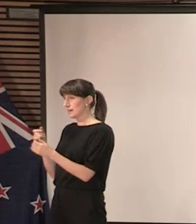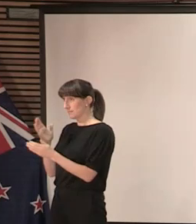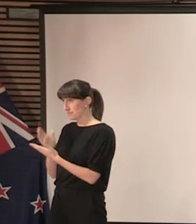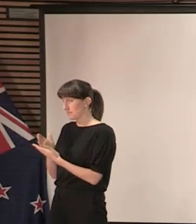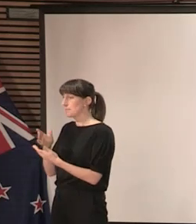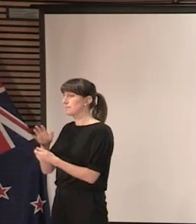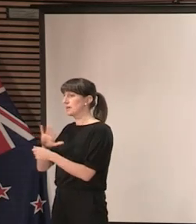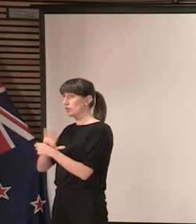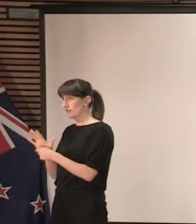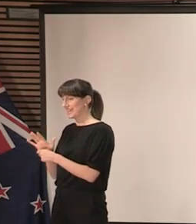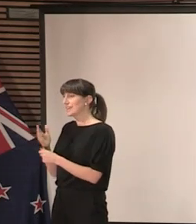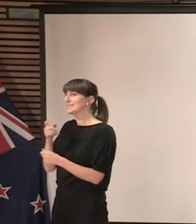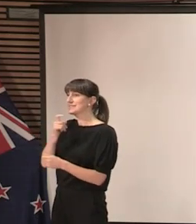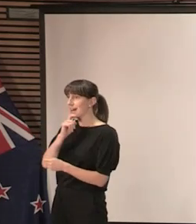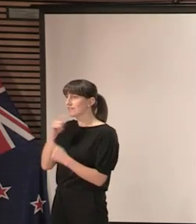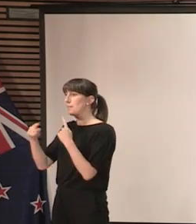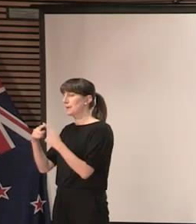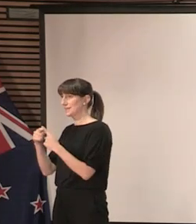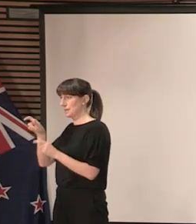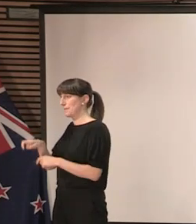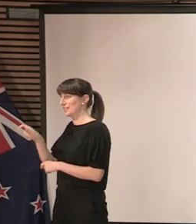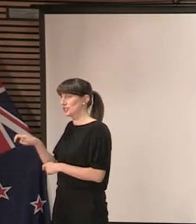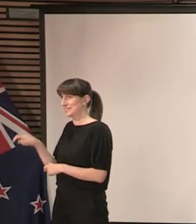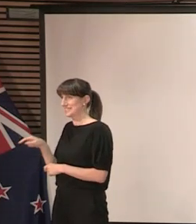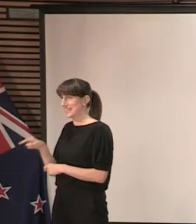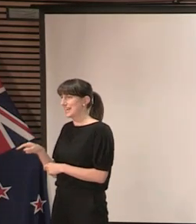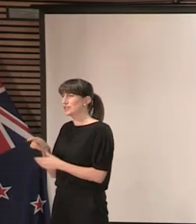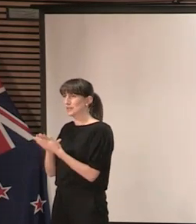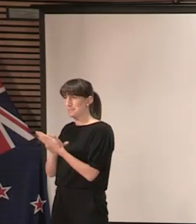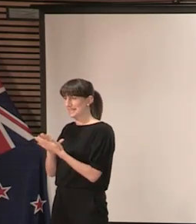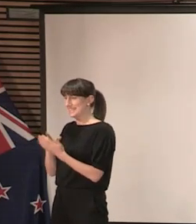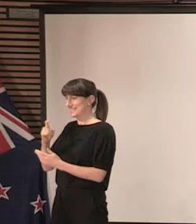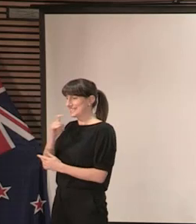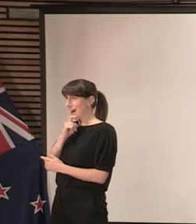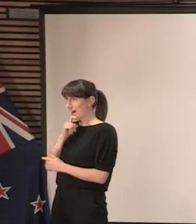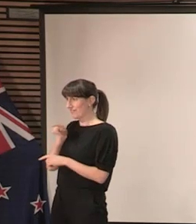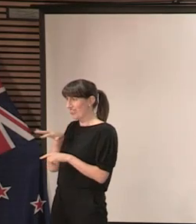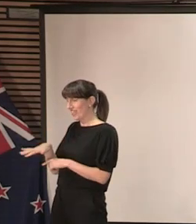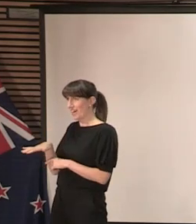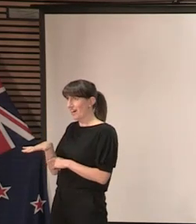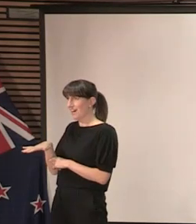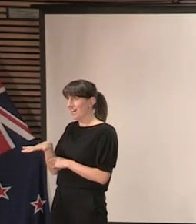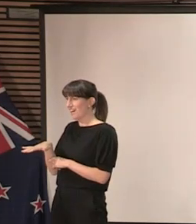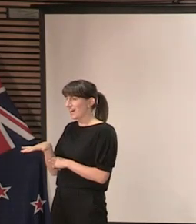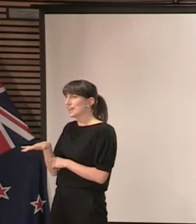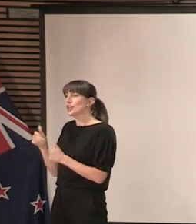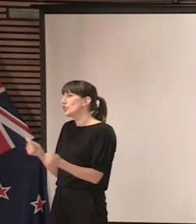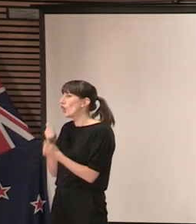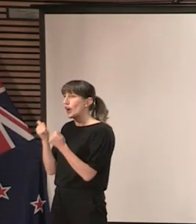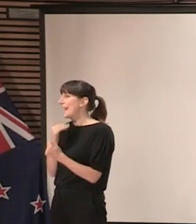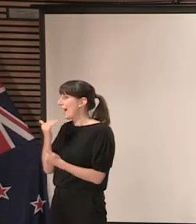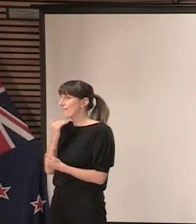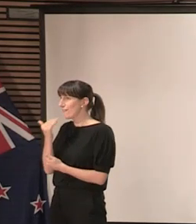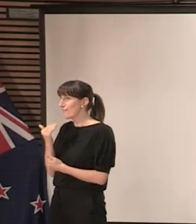cases. And this has impacted on the facility's ability to maintain full staffing. And so in addition